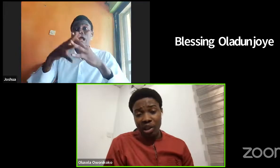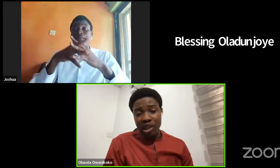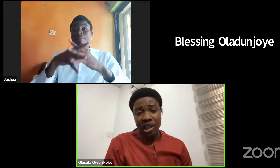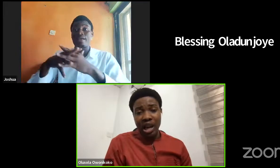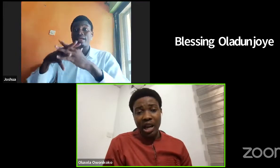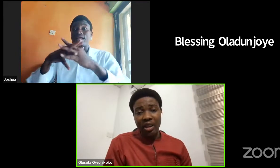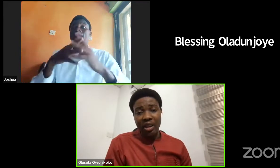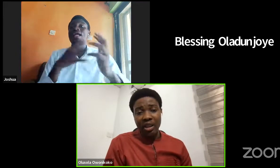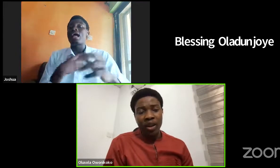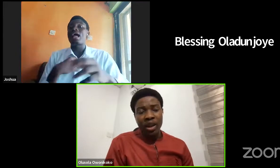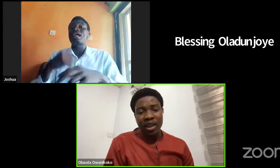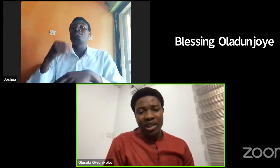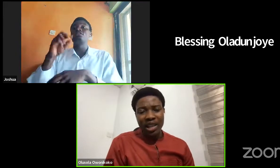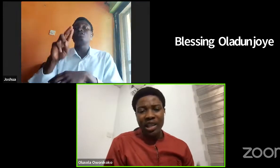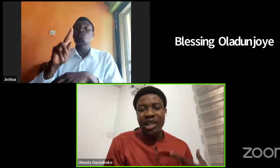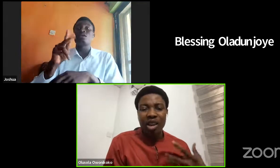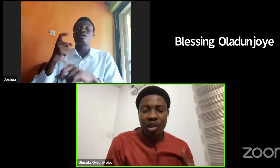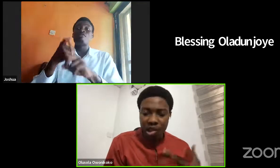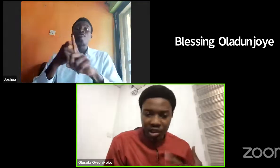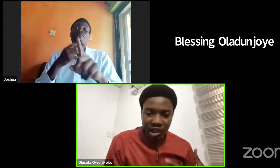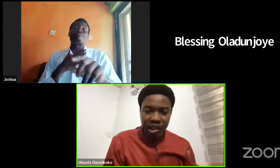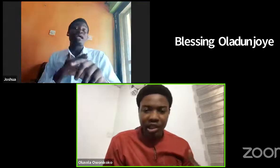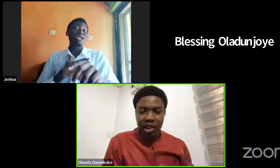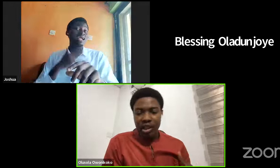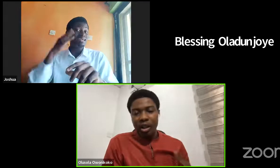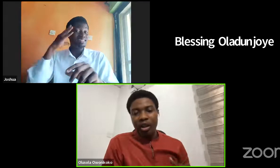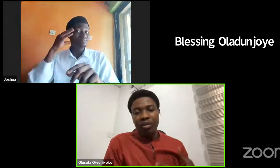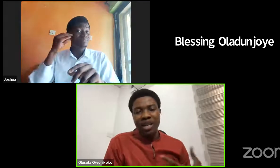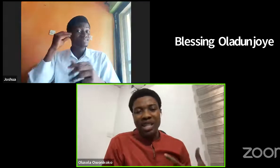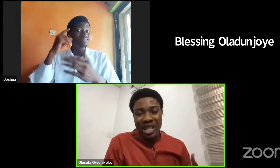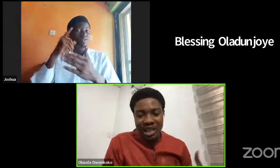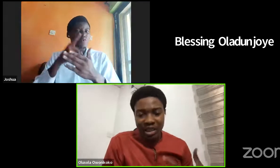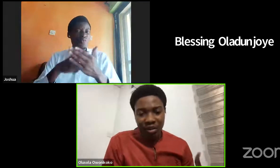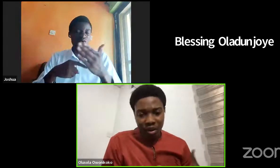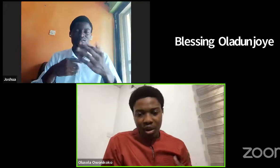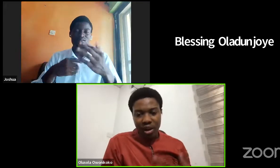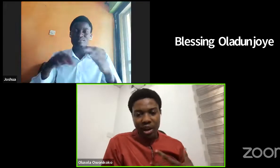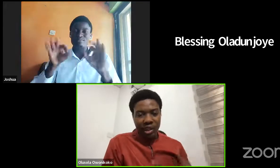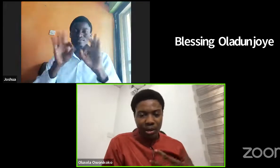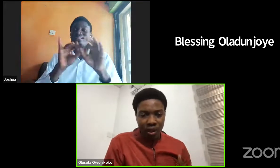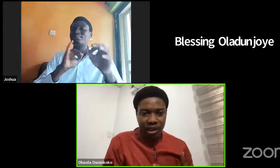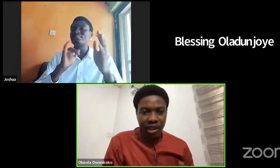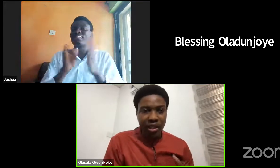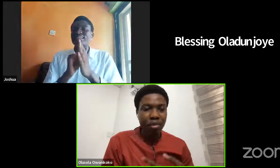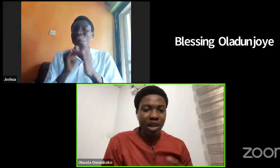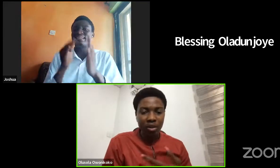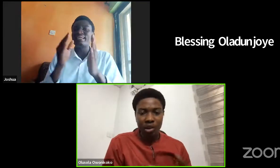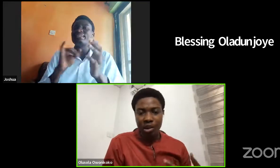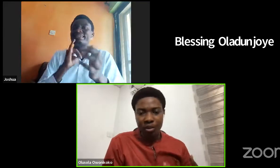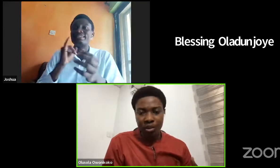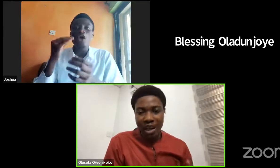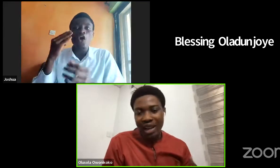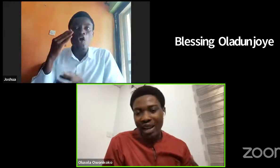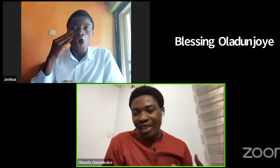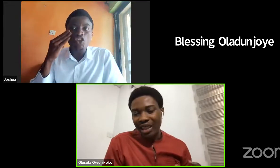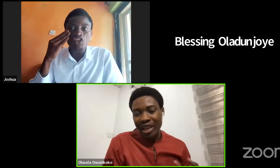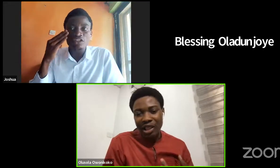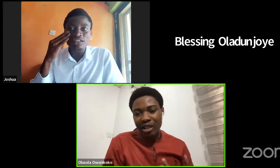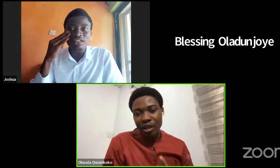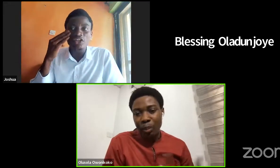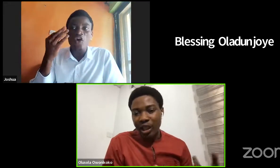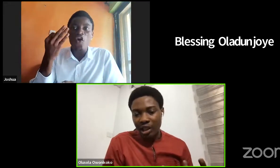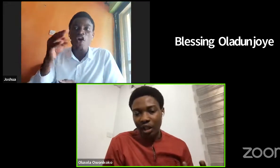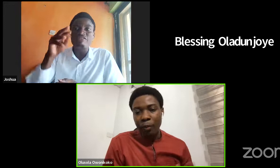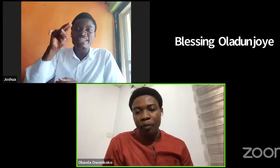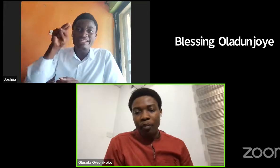of the policies they have is that there's a consciousness of the need for accessibility in many of those countries. And I think